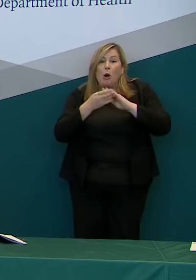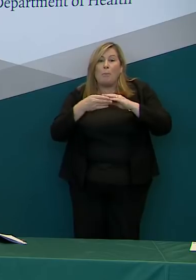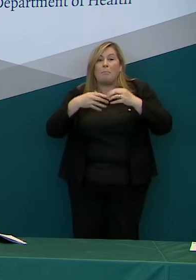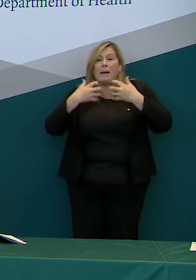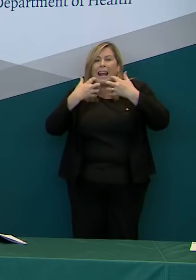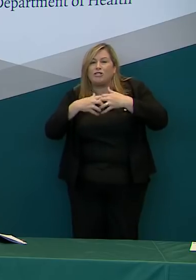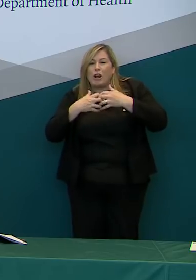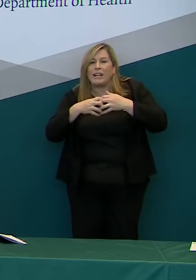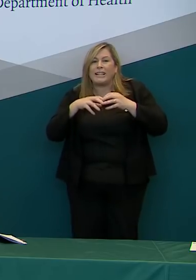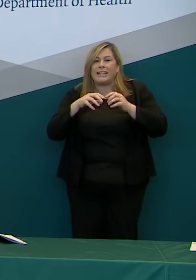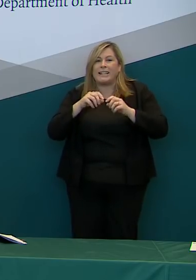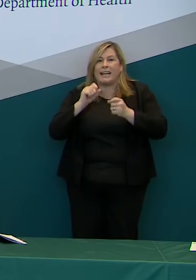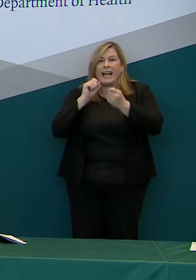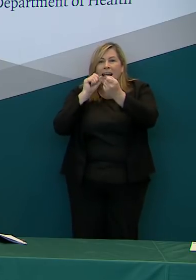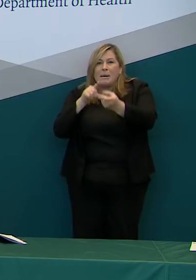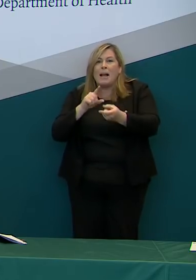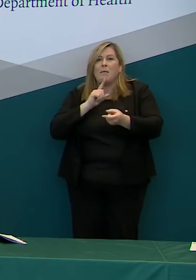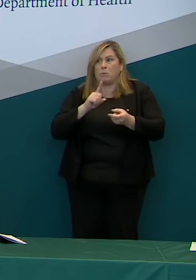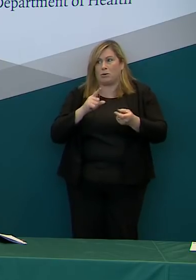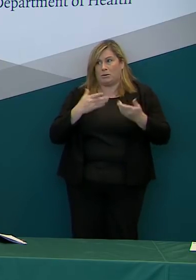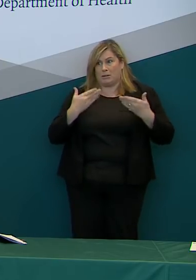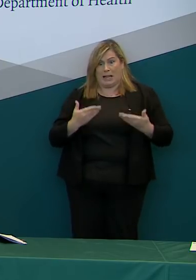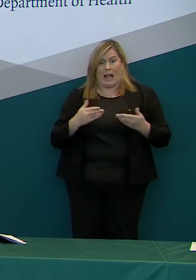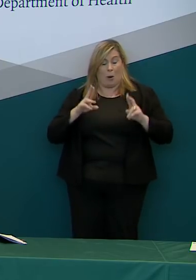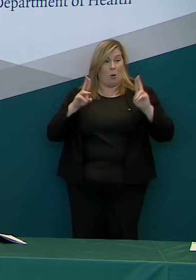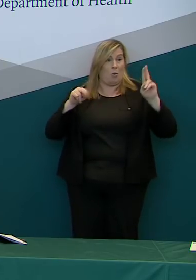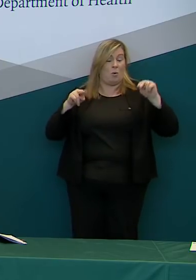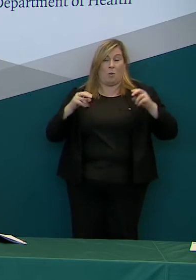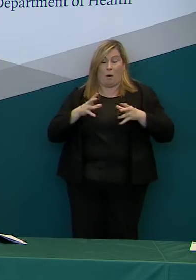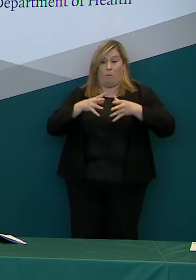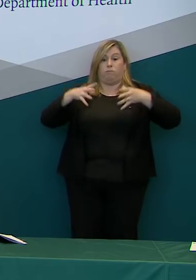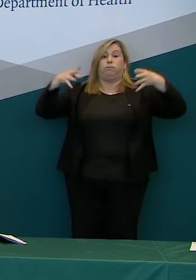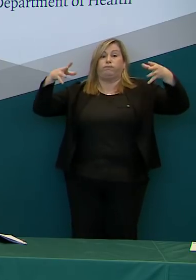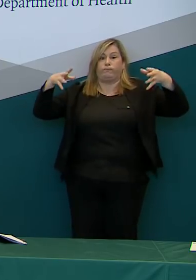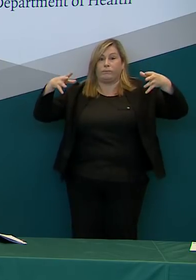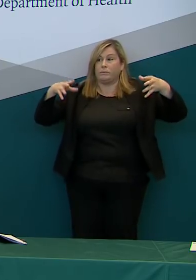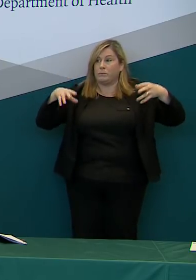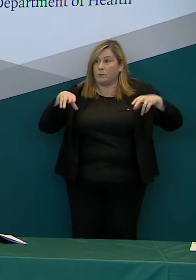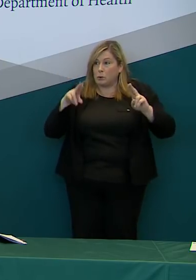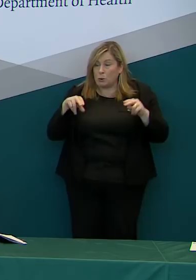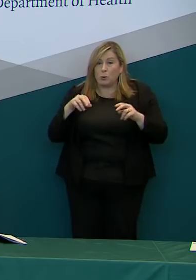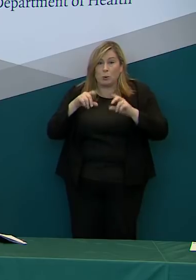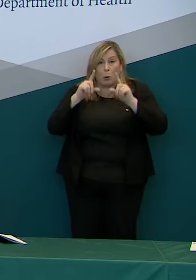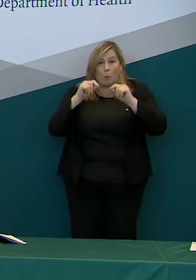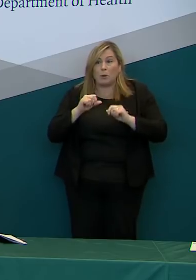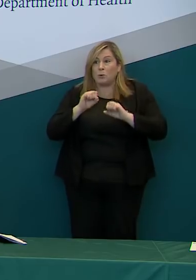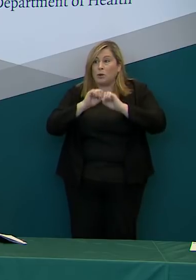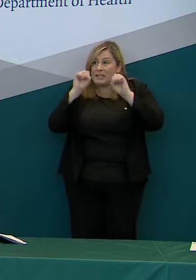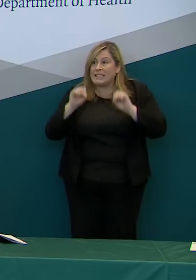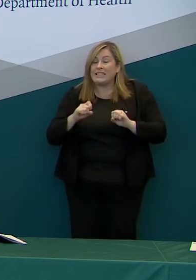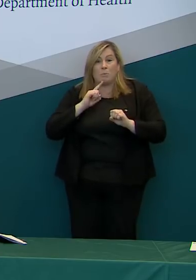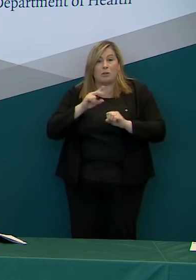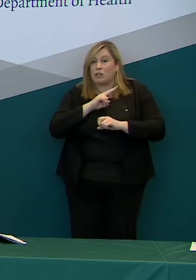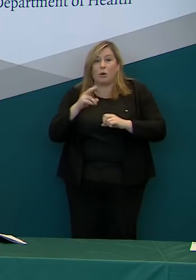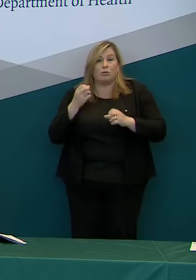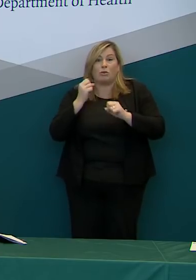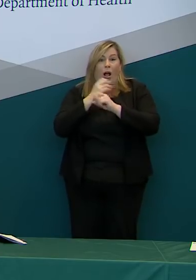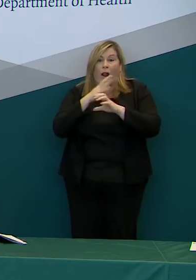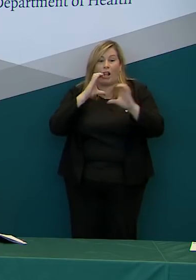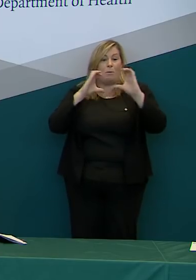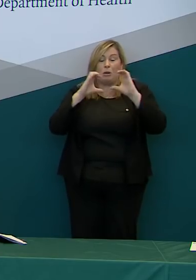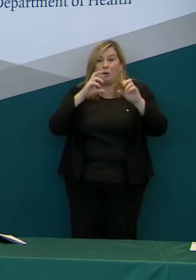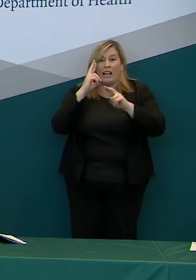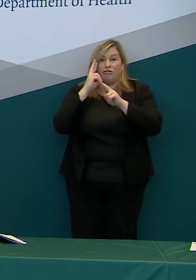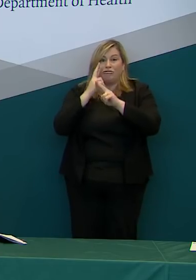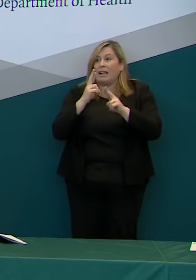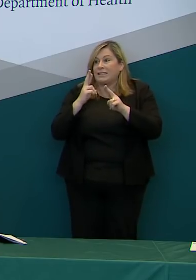and including ourselves, we all operate on different computer systems, so they don't all talk to each other, unfortunately, very easily. So that takes time